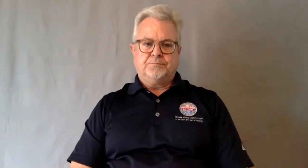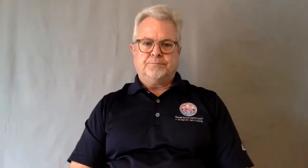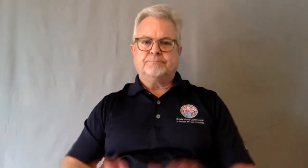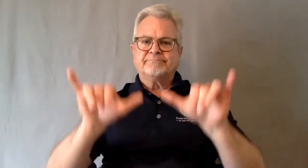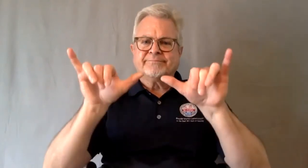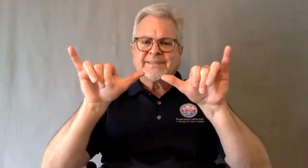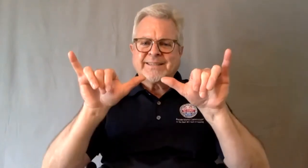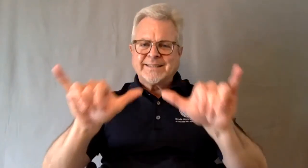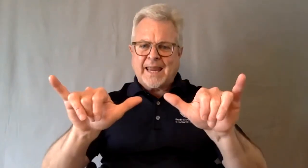Okay.